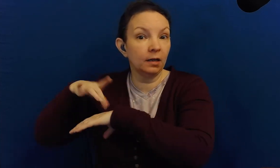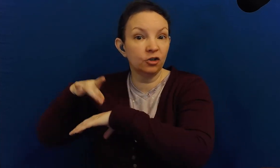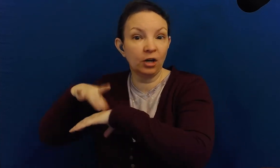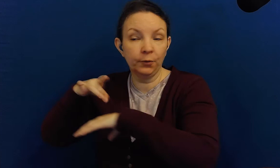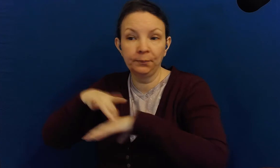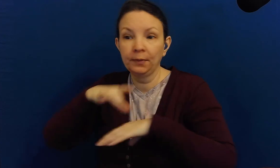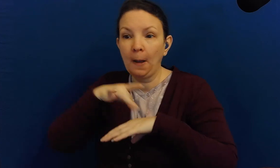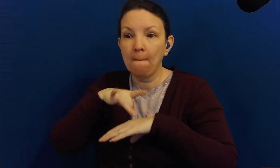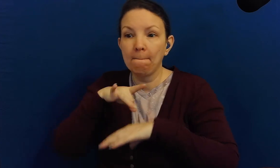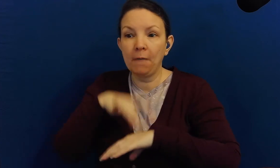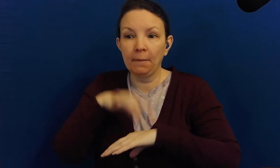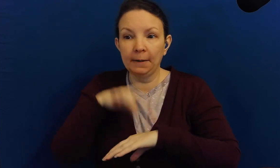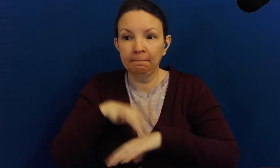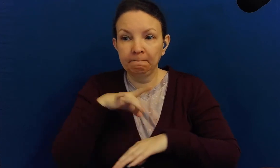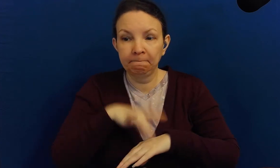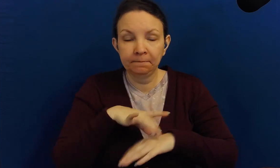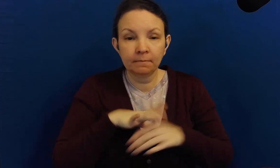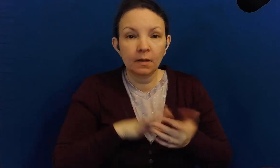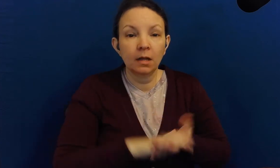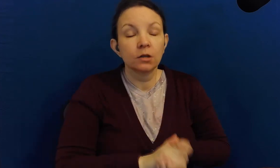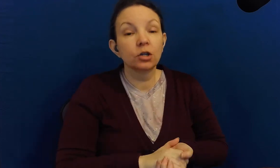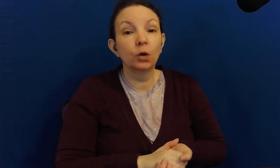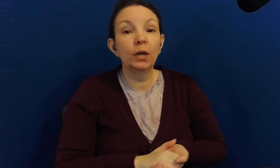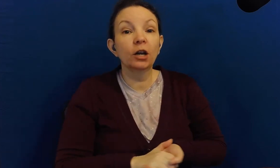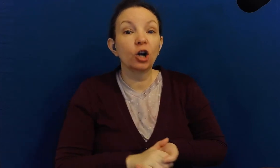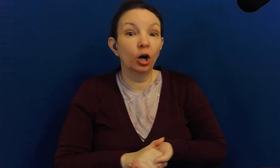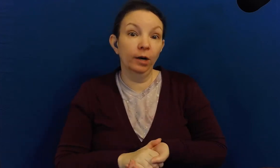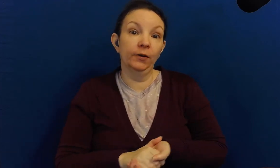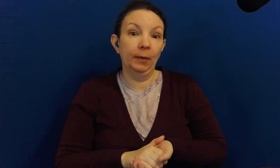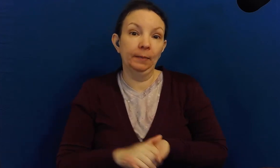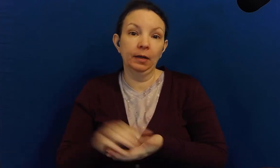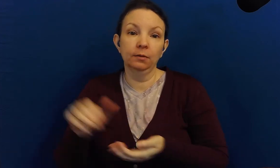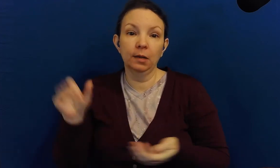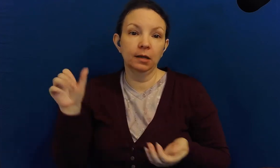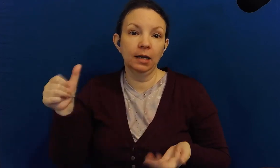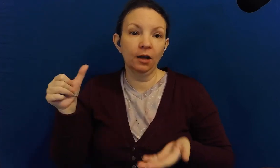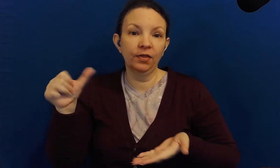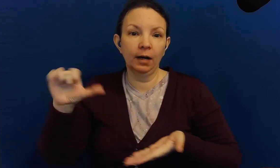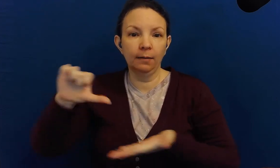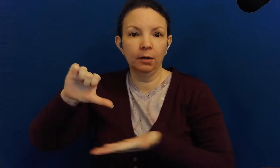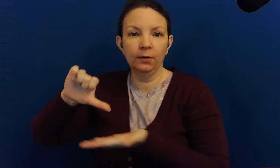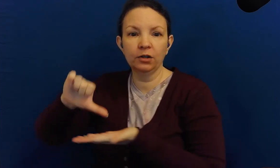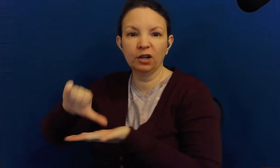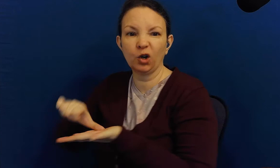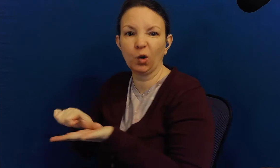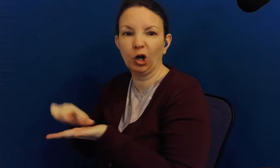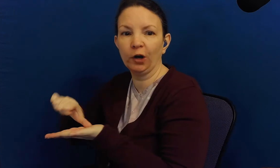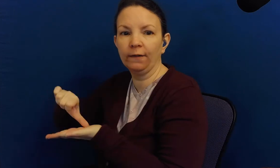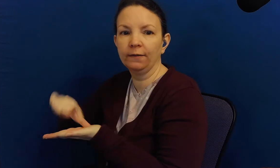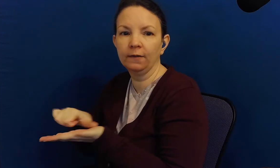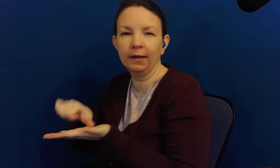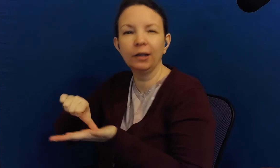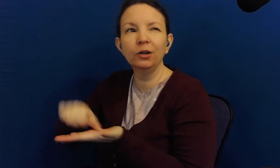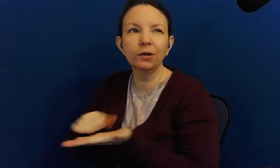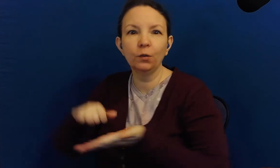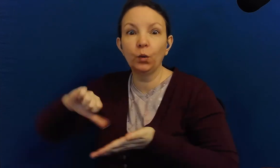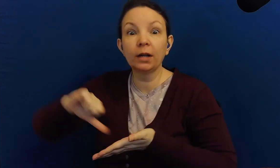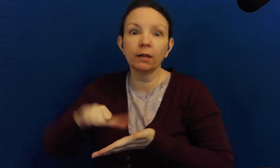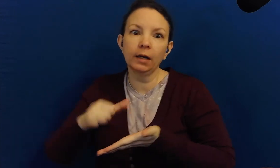general. Pumpkin. So we're going to carve a pumpkin. You take a thumb and we're just going to go carve. Like you're whittling wood.